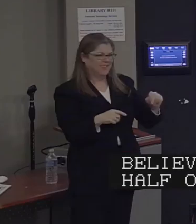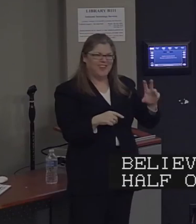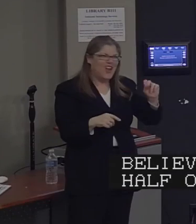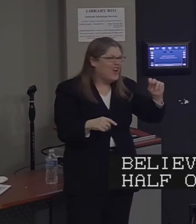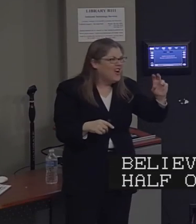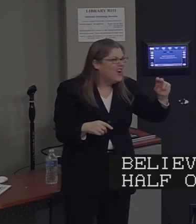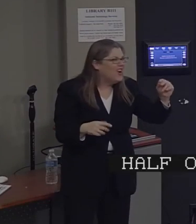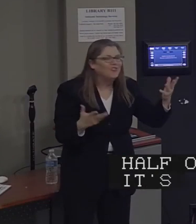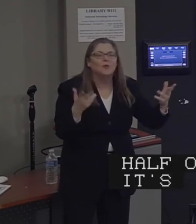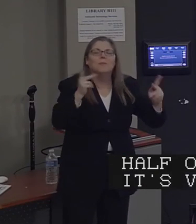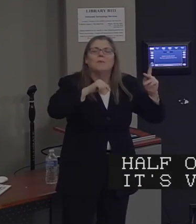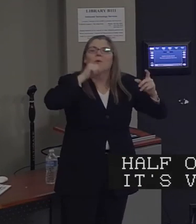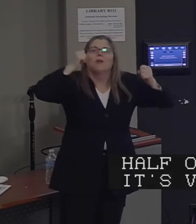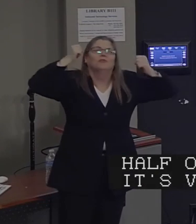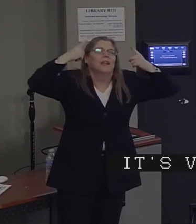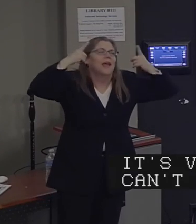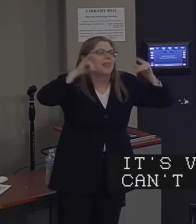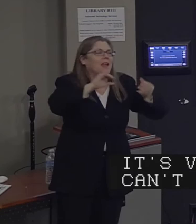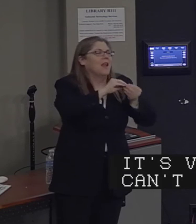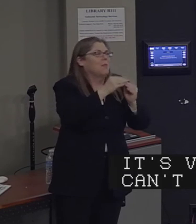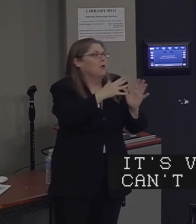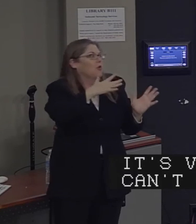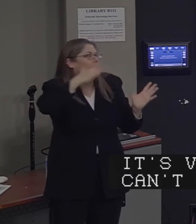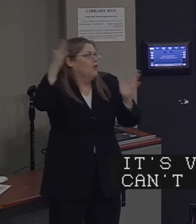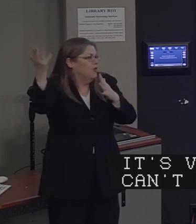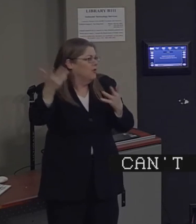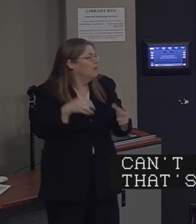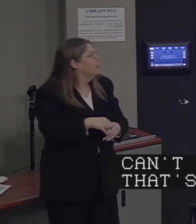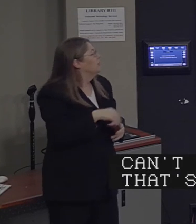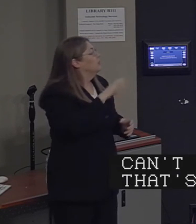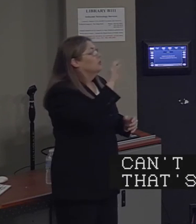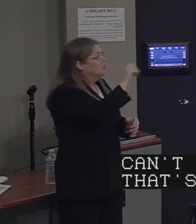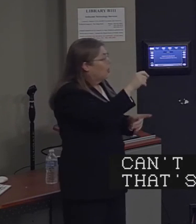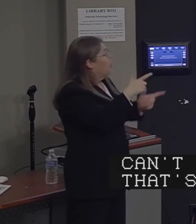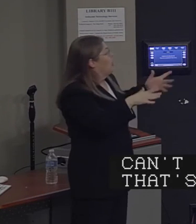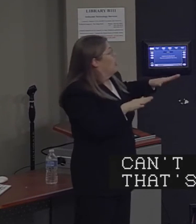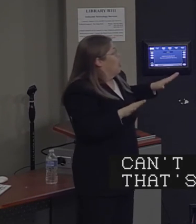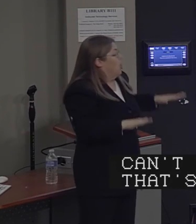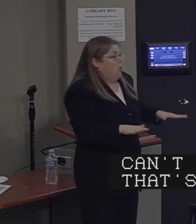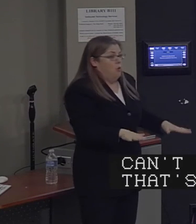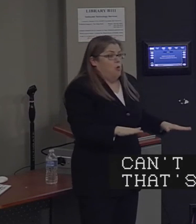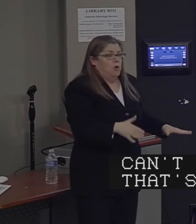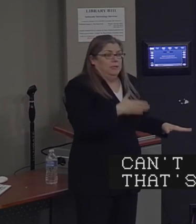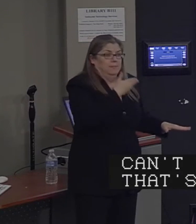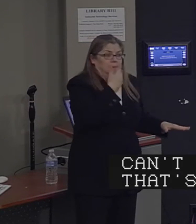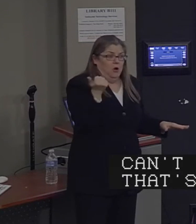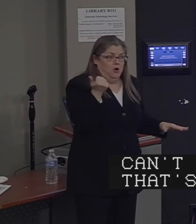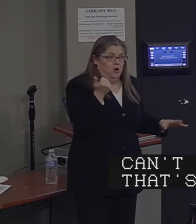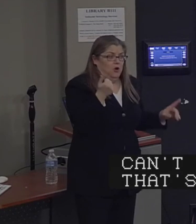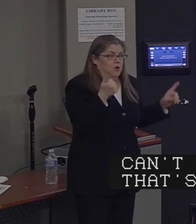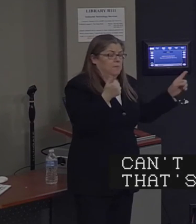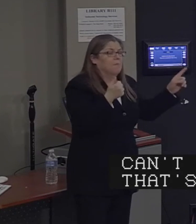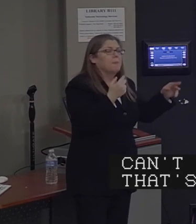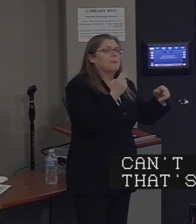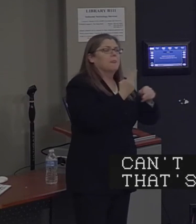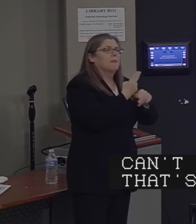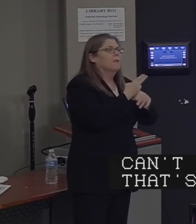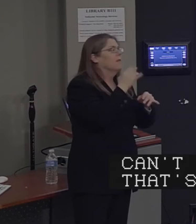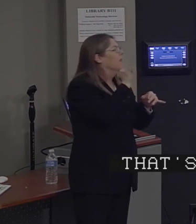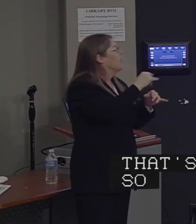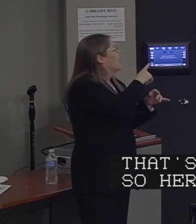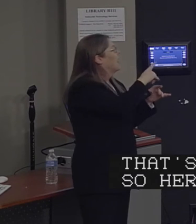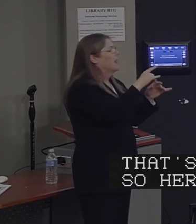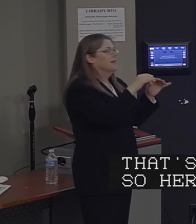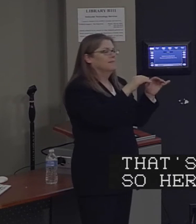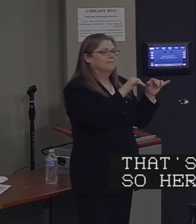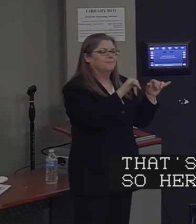So what Elise did was here lower is better. So she used her hierarchical alignment technique